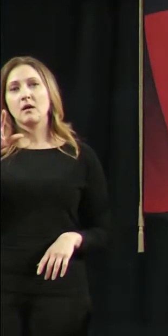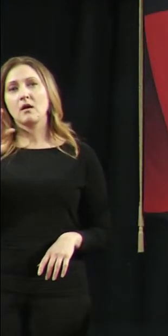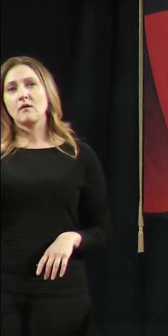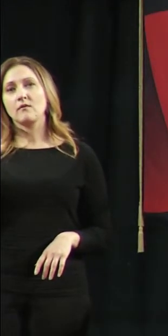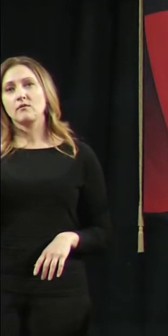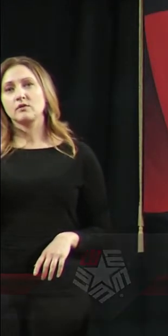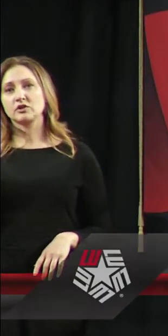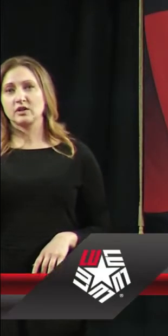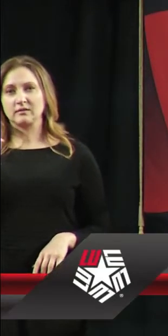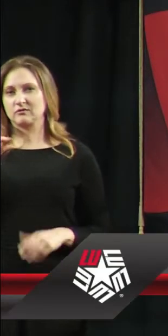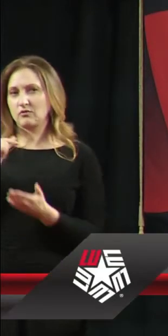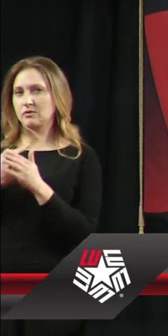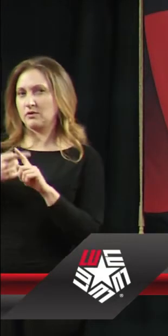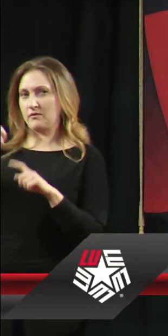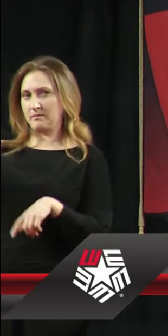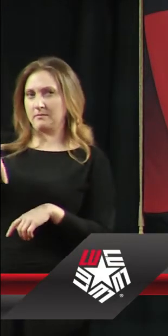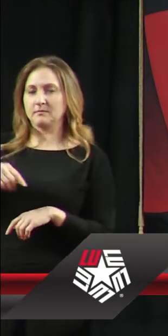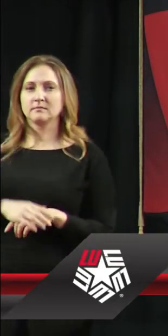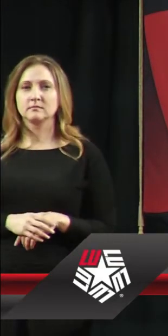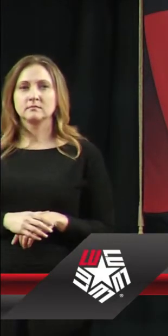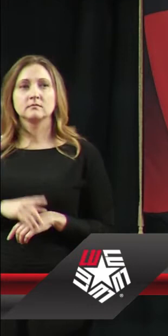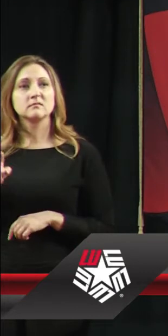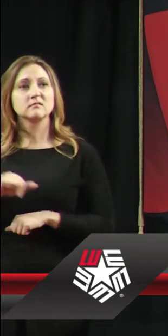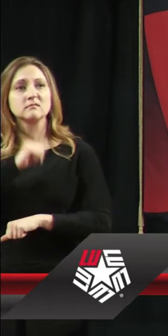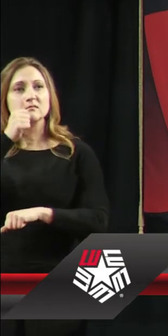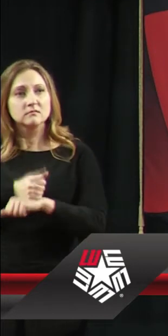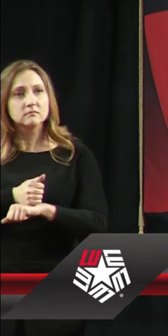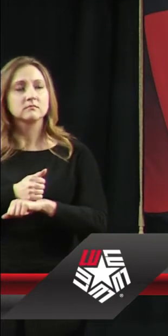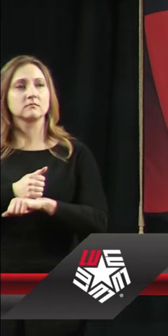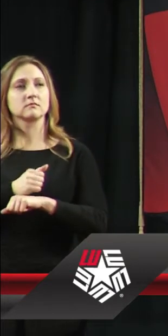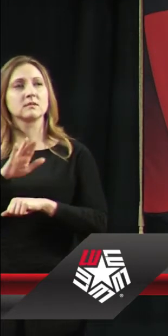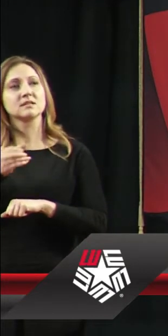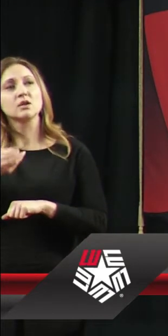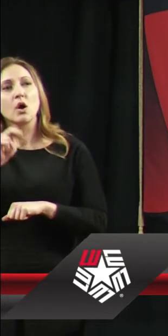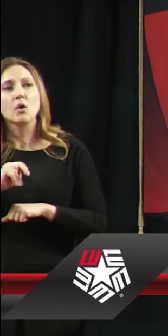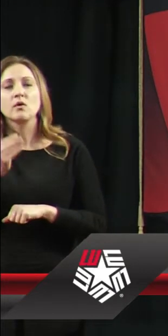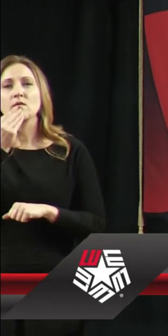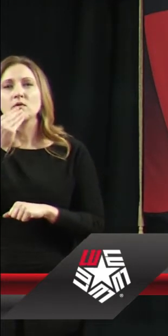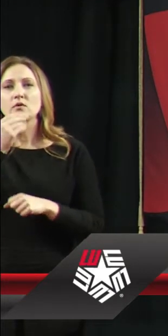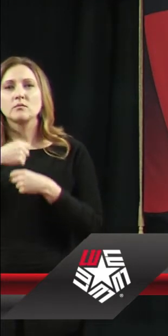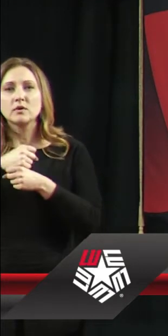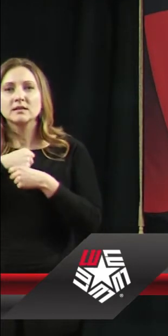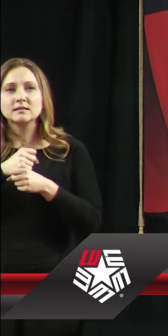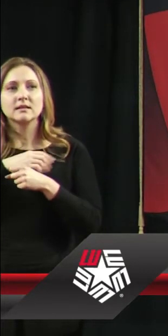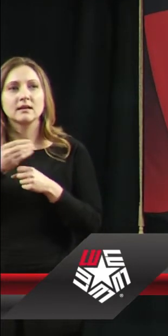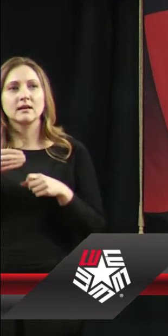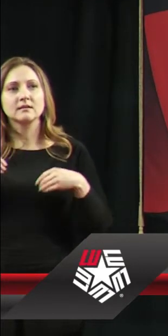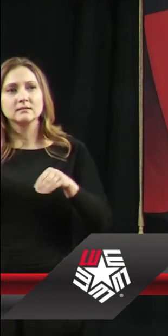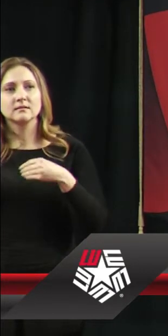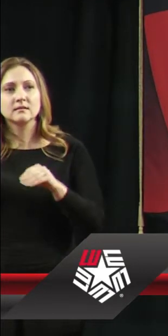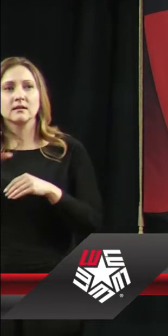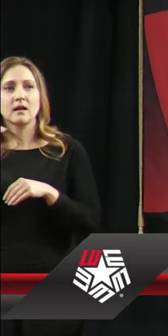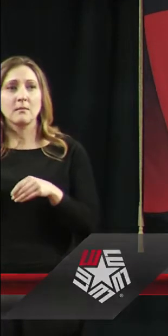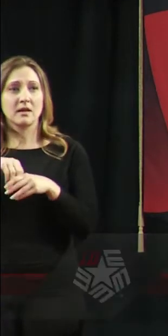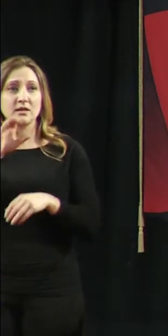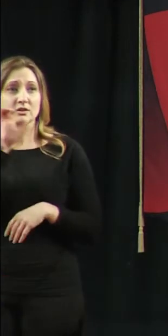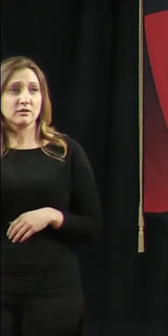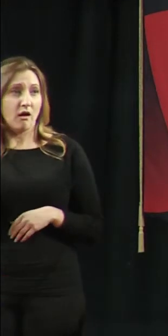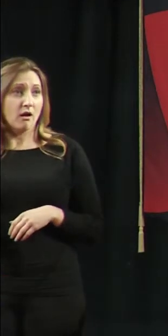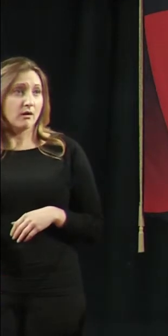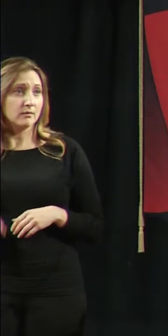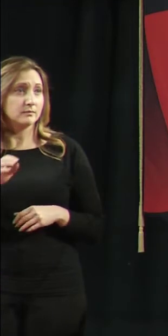a Lamar University graduate, founded and currently runs his own food processing and distribution company in Chicago.